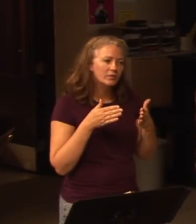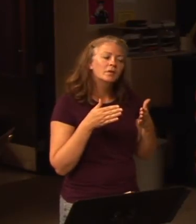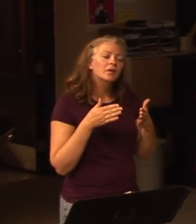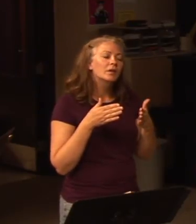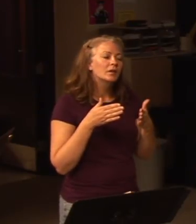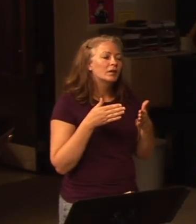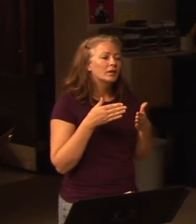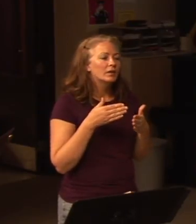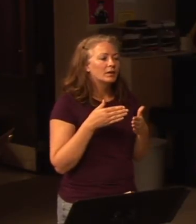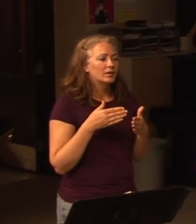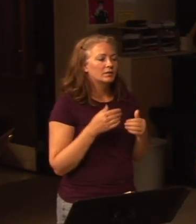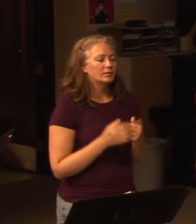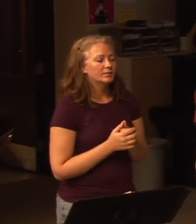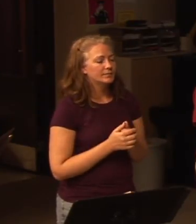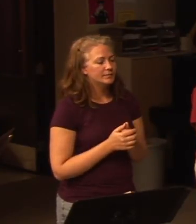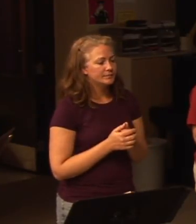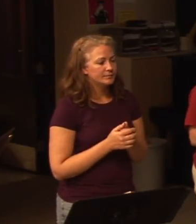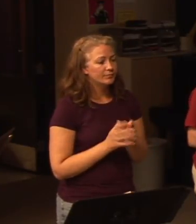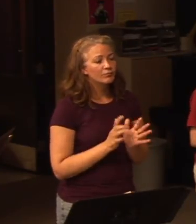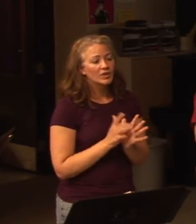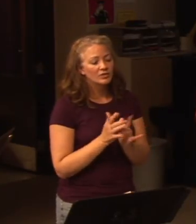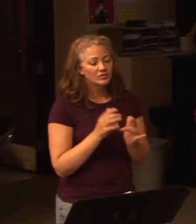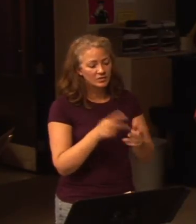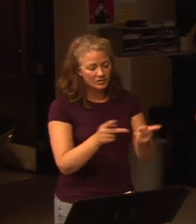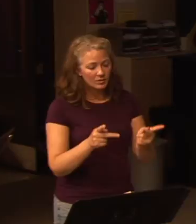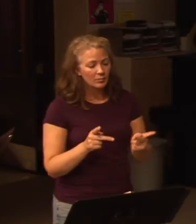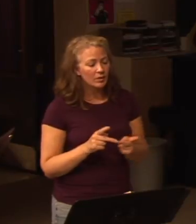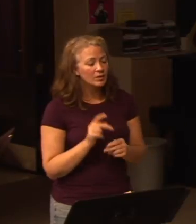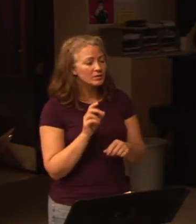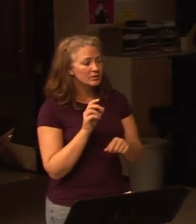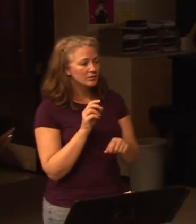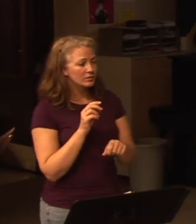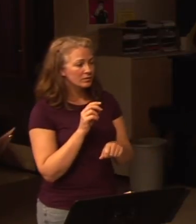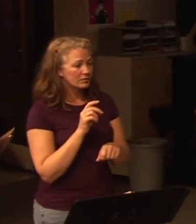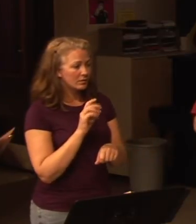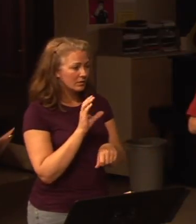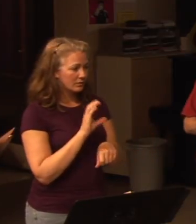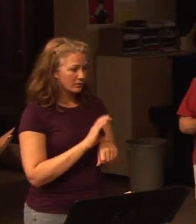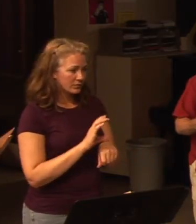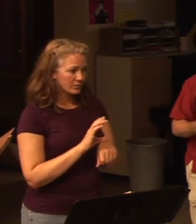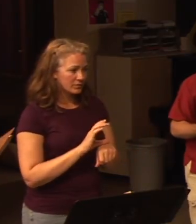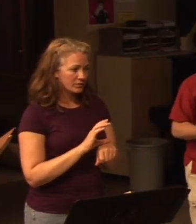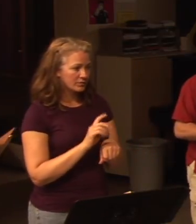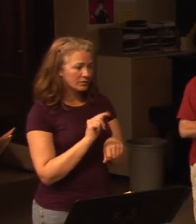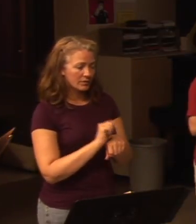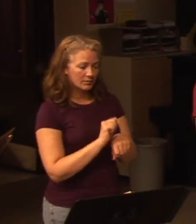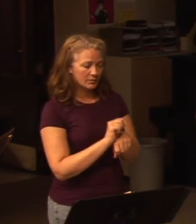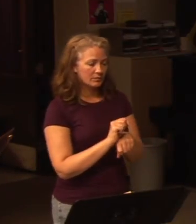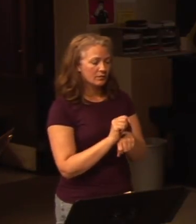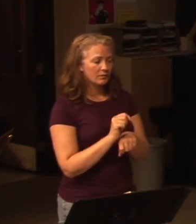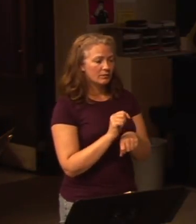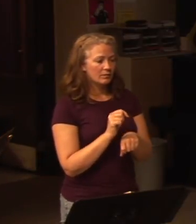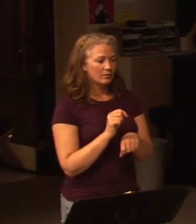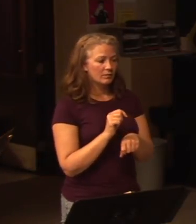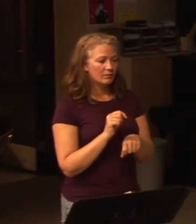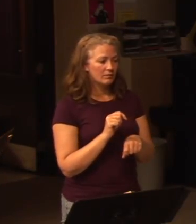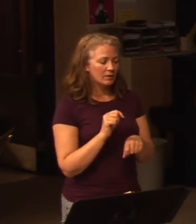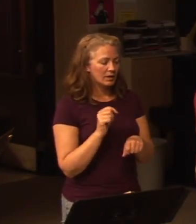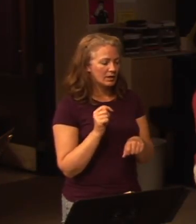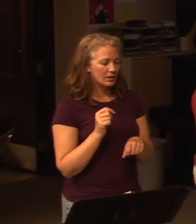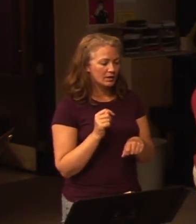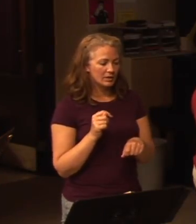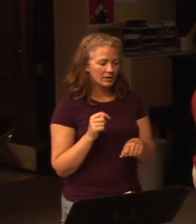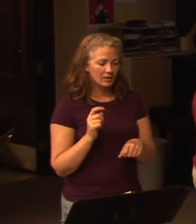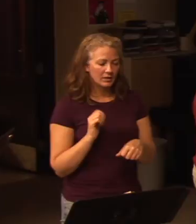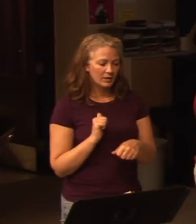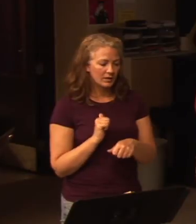worship, and there's this boy possessed by the Spirit, and he casts it out. And everybody's amazed. Now, it's a Sabbath, and according to the rules,